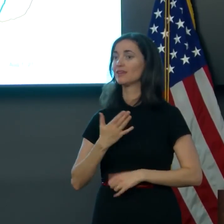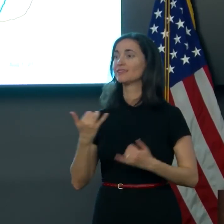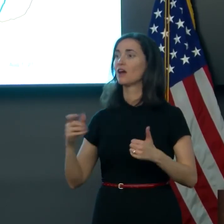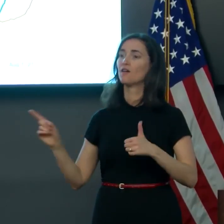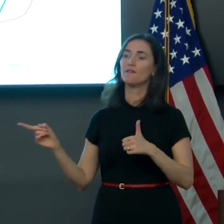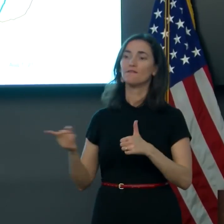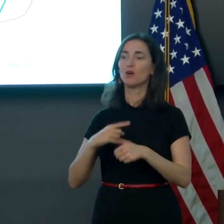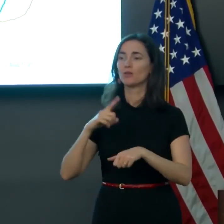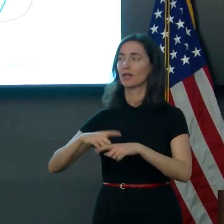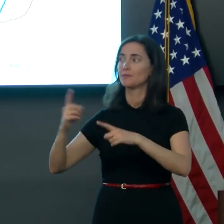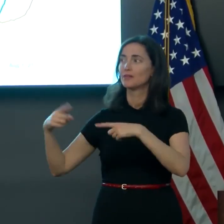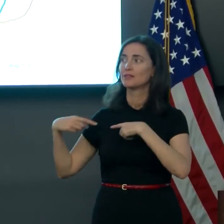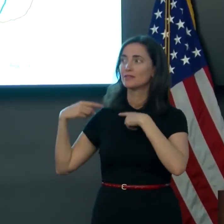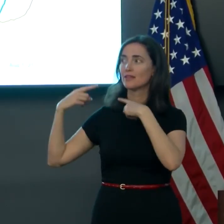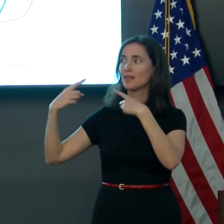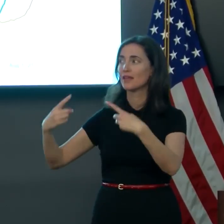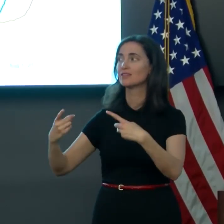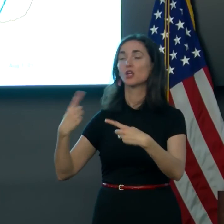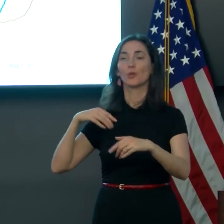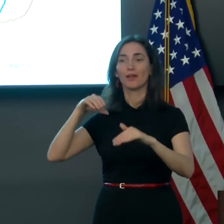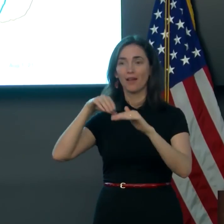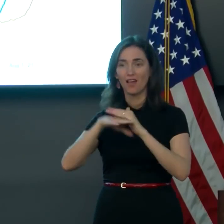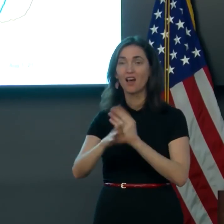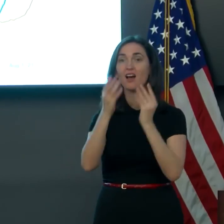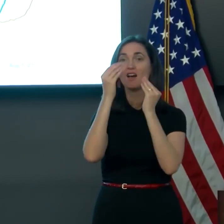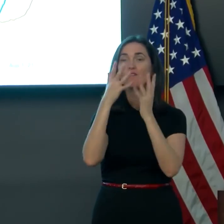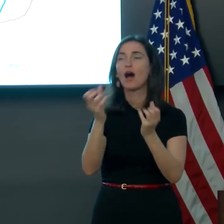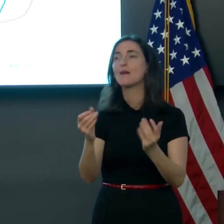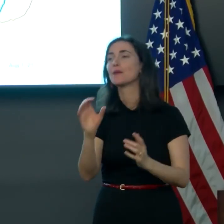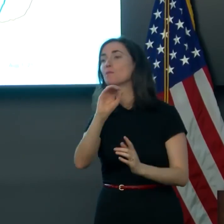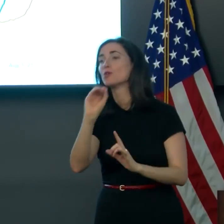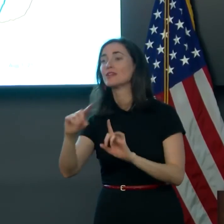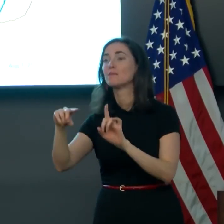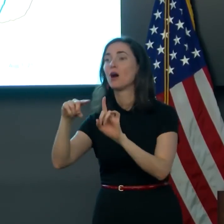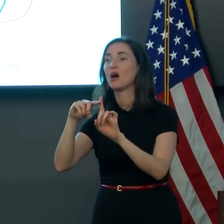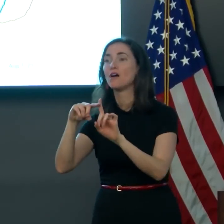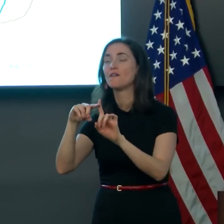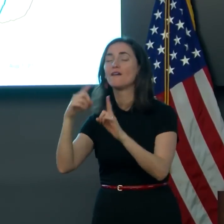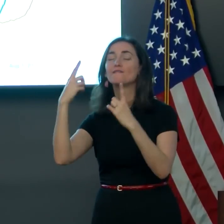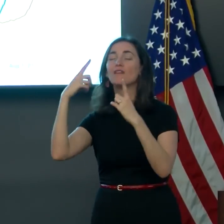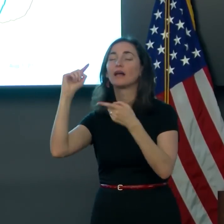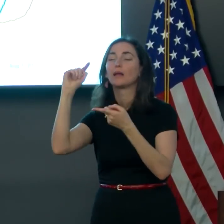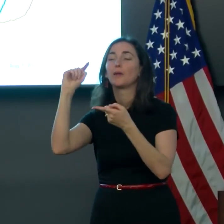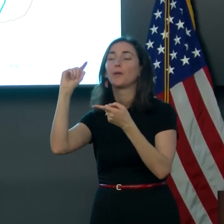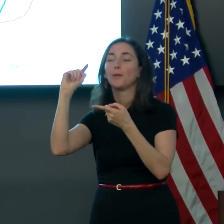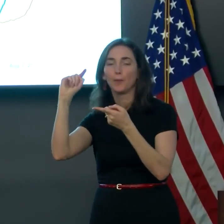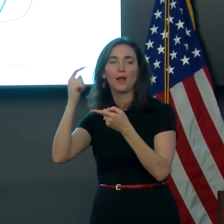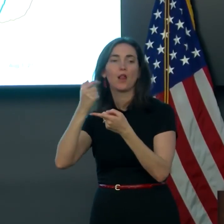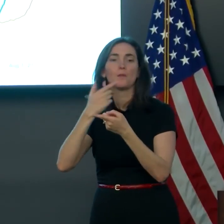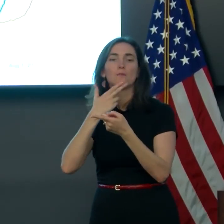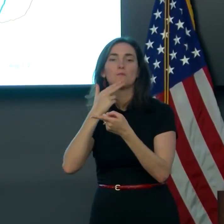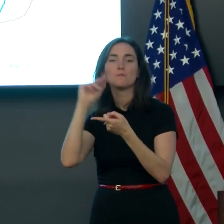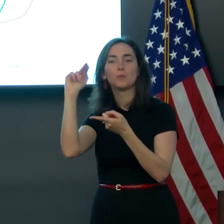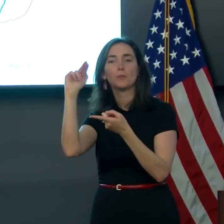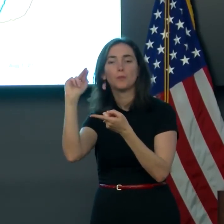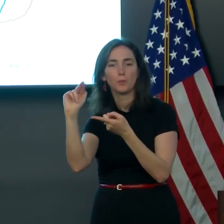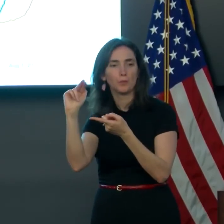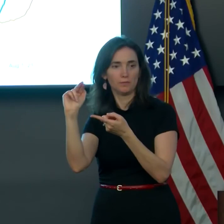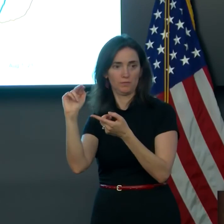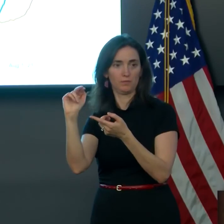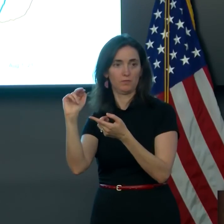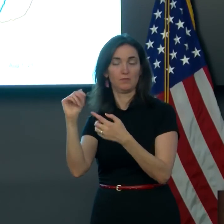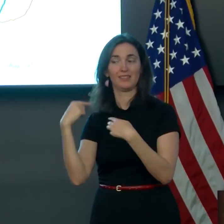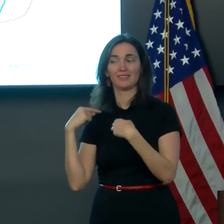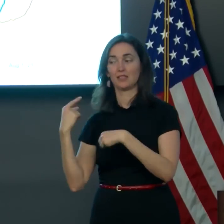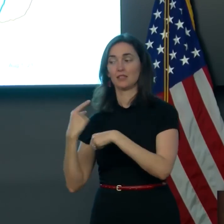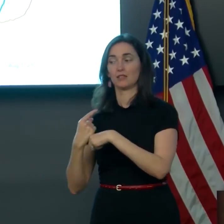time in a long time we could come in here and tell you that our percent positivity has decreased very slightly. That for the last